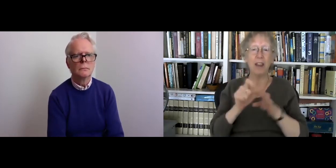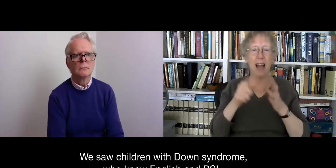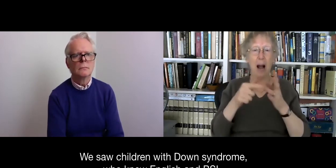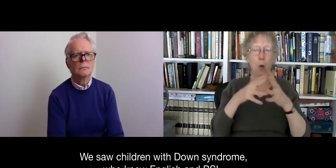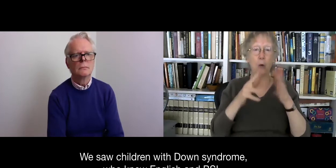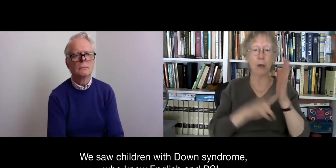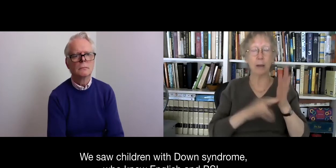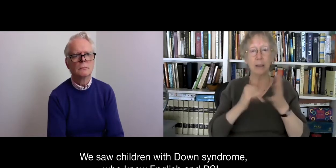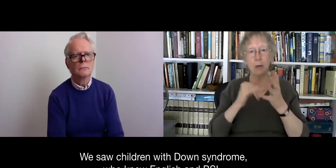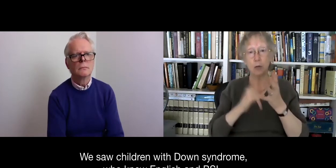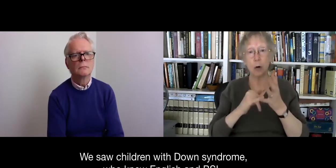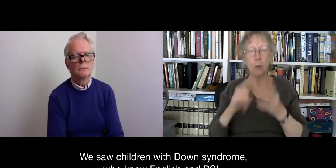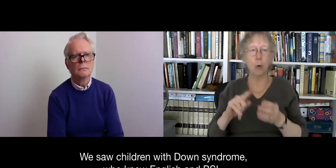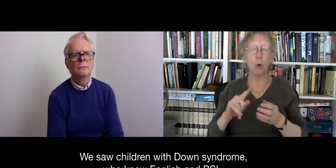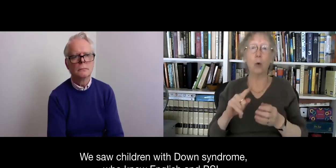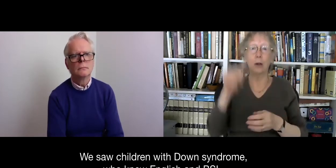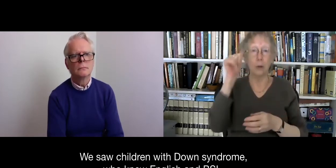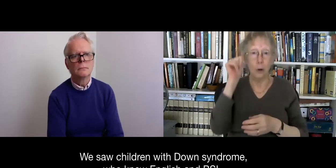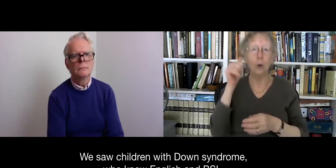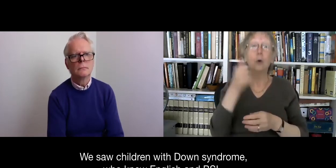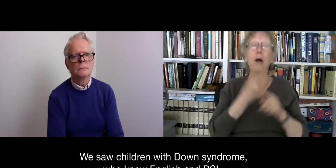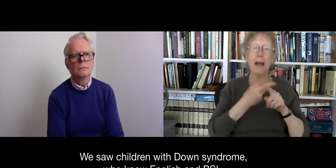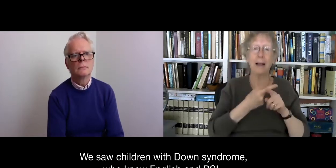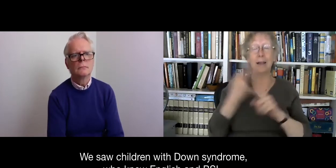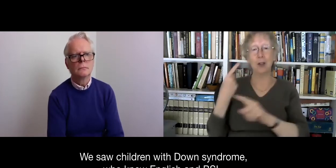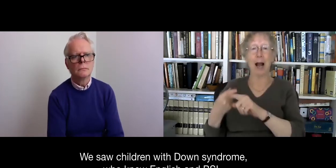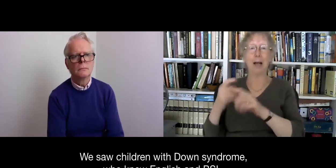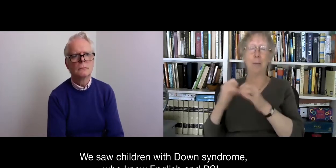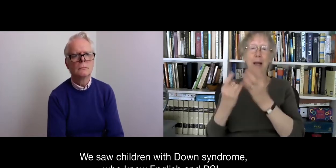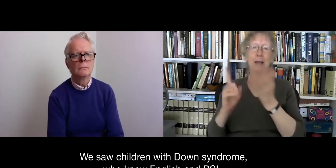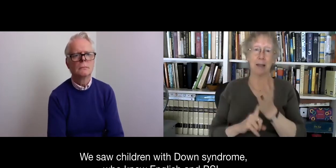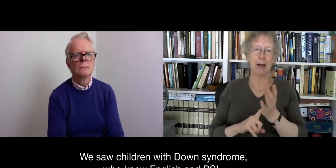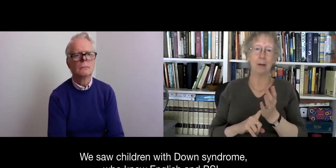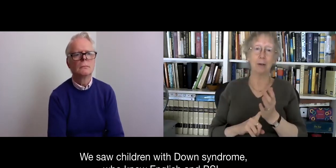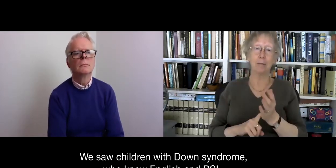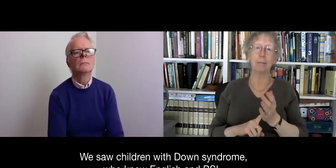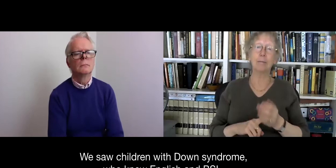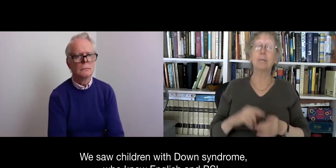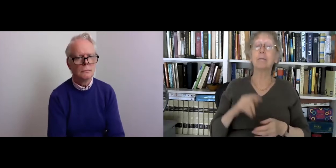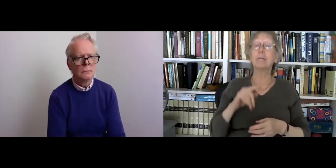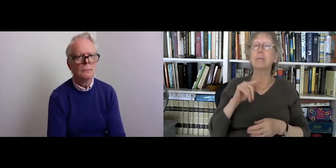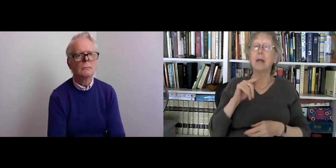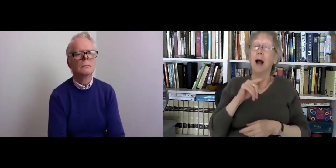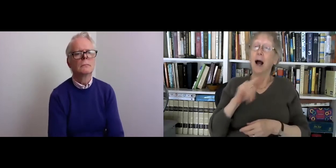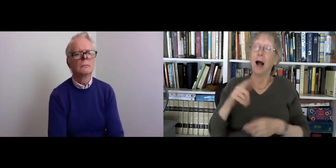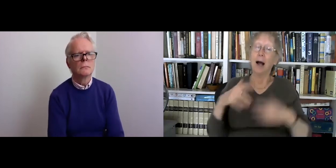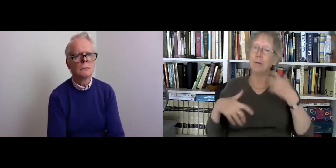So we saw children with Down syndrome who knew English and BSL.